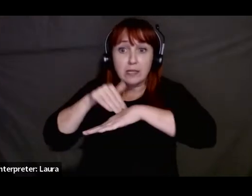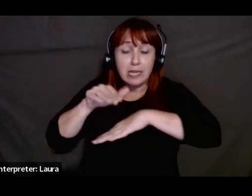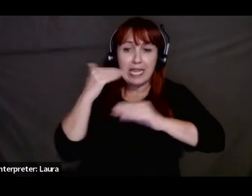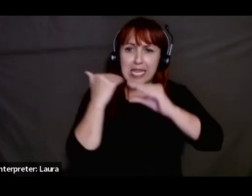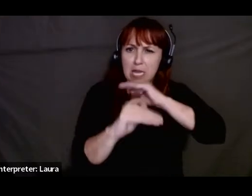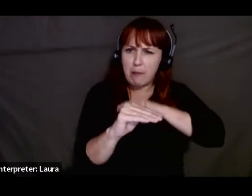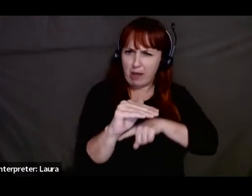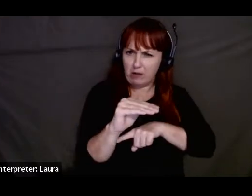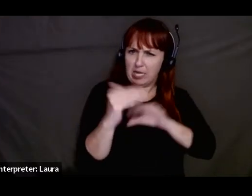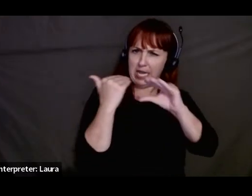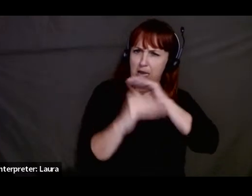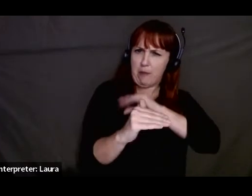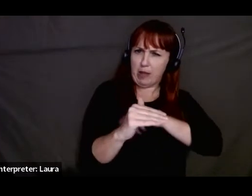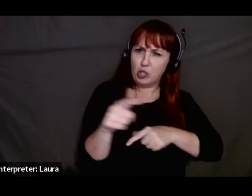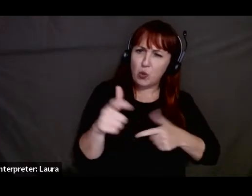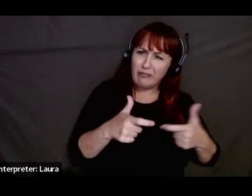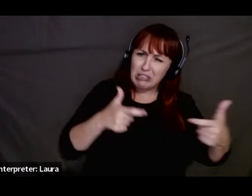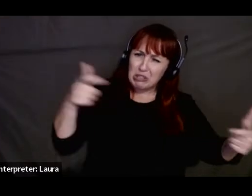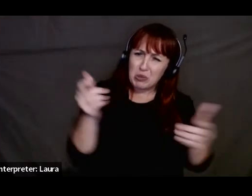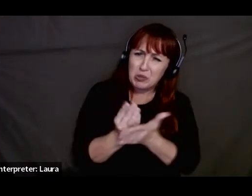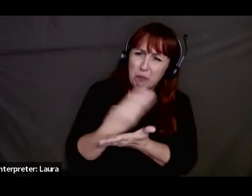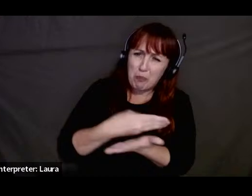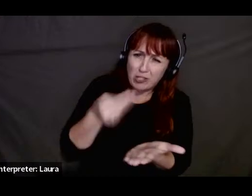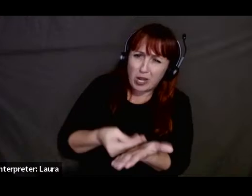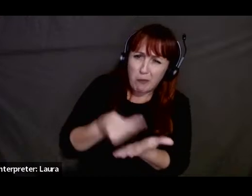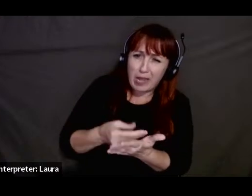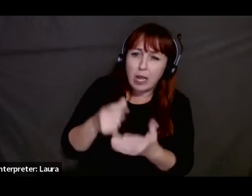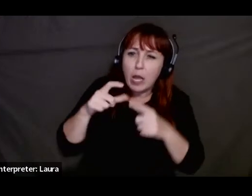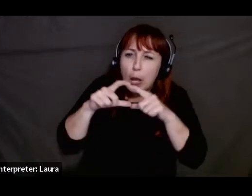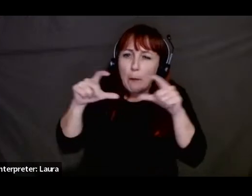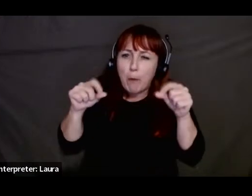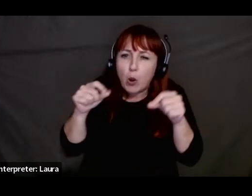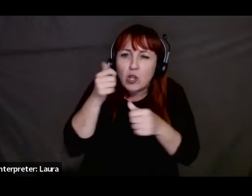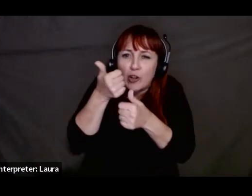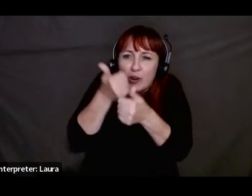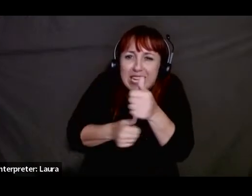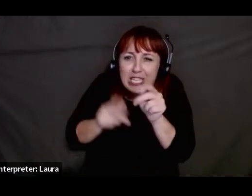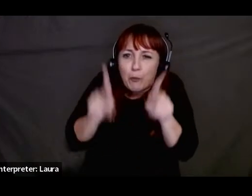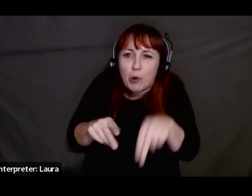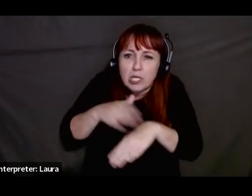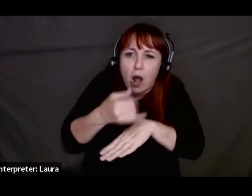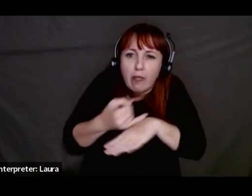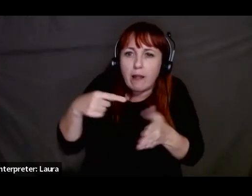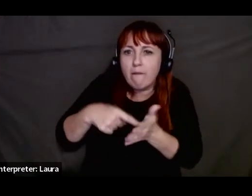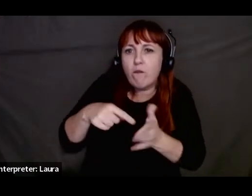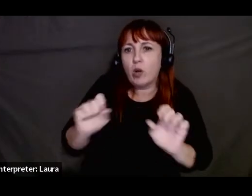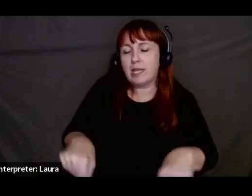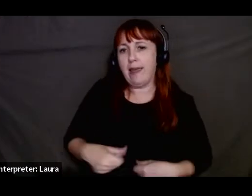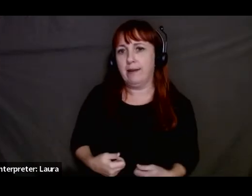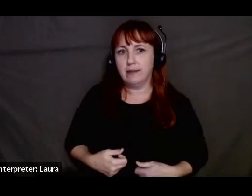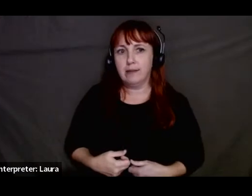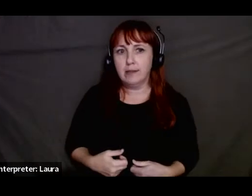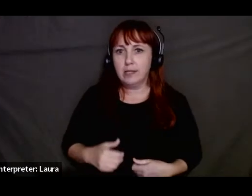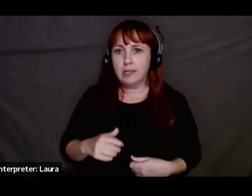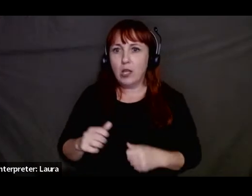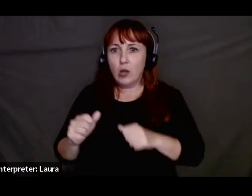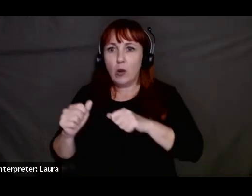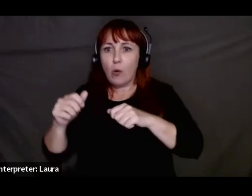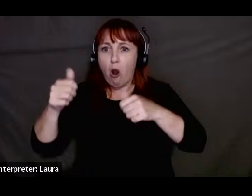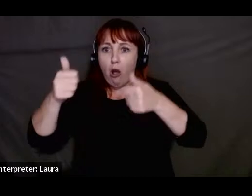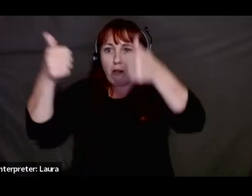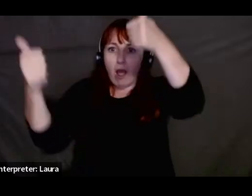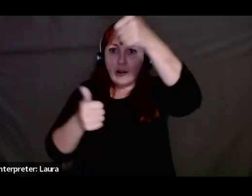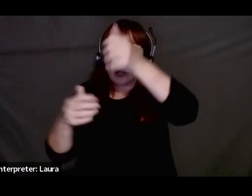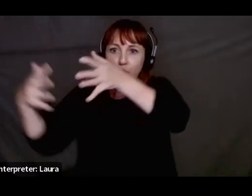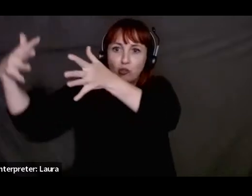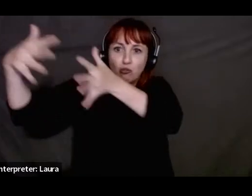have a huge, huge budget. You could send a postcard to every single person on this island because we are all downwind and